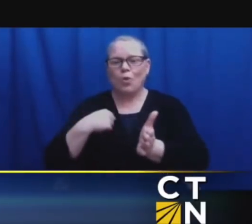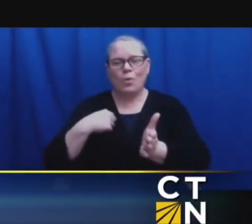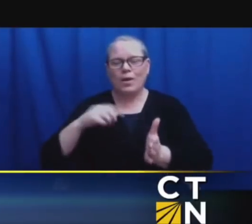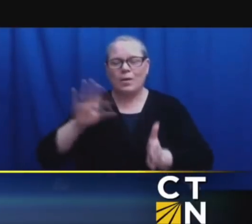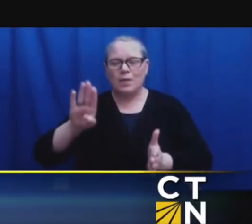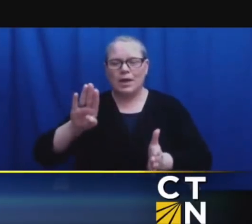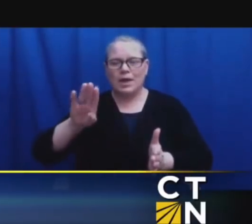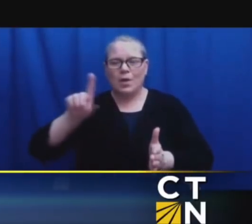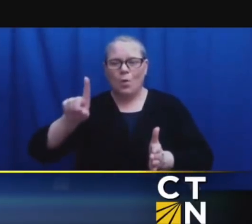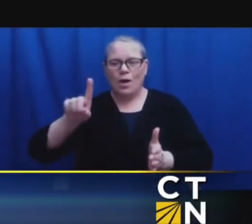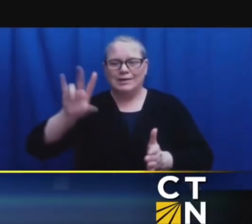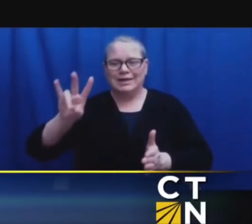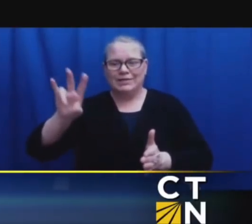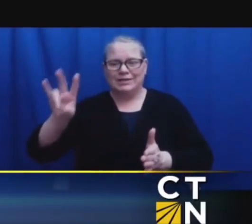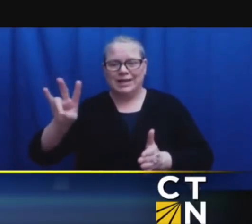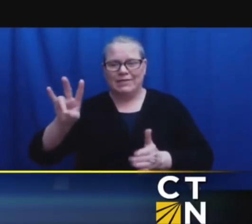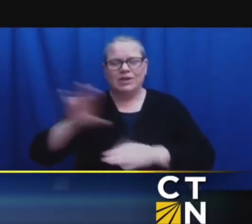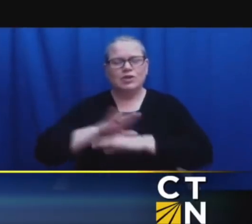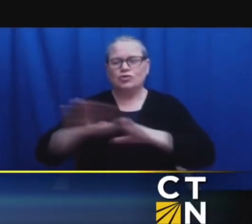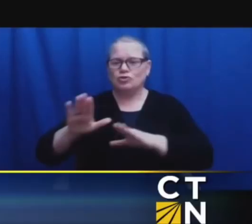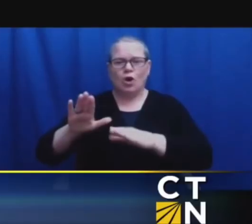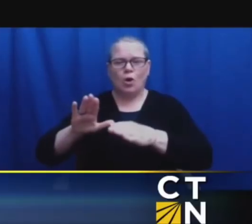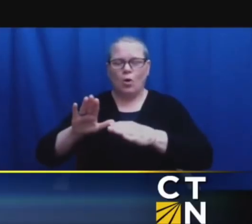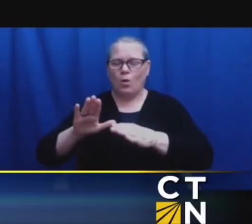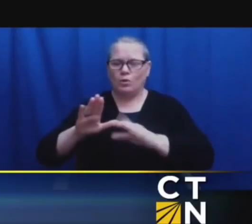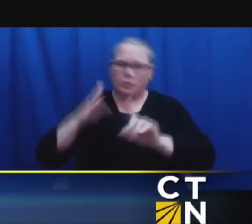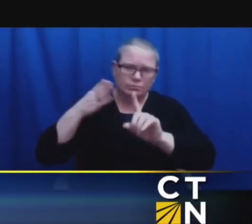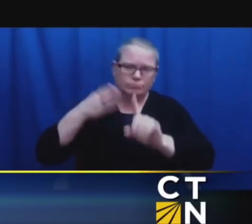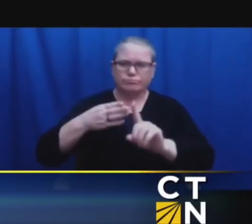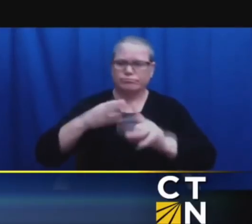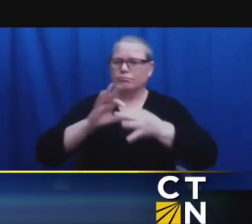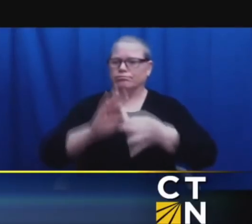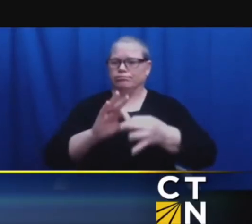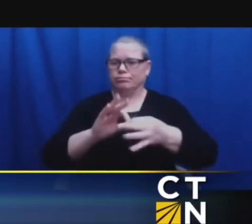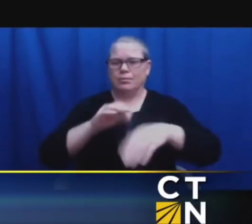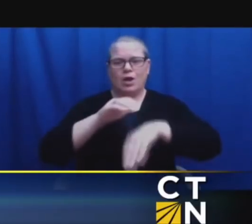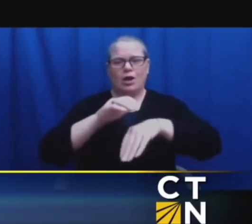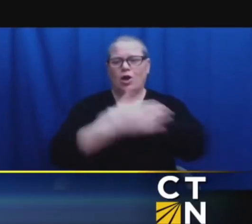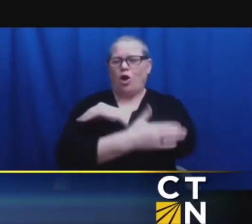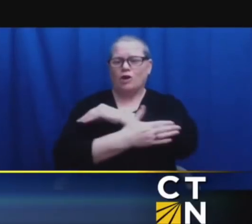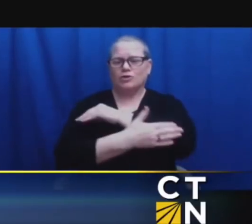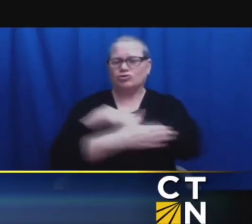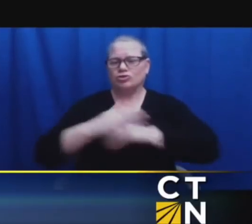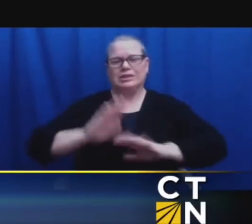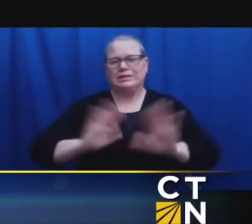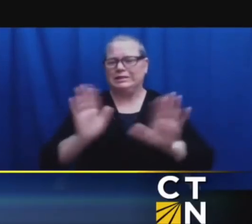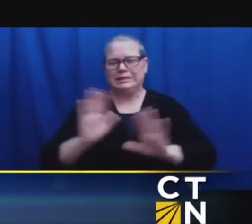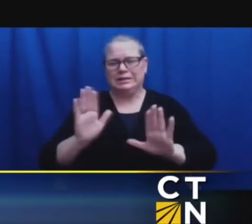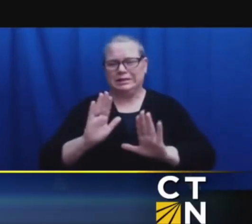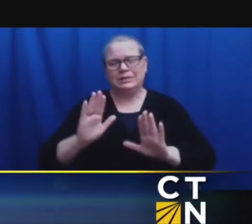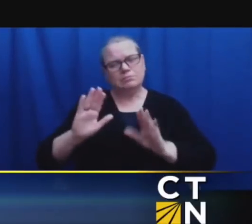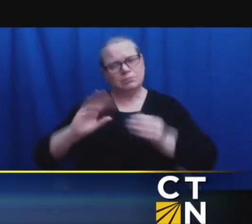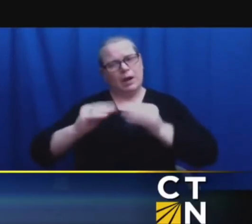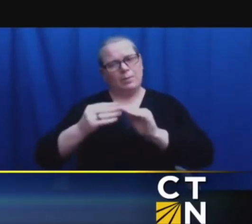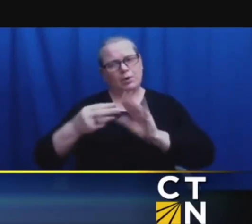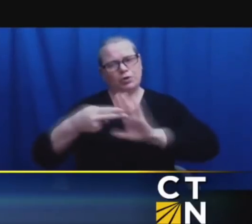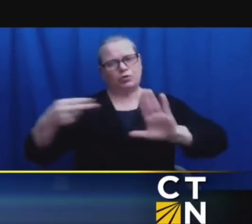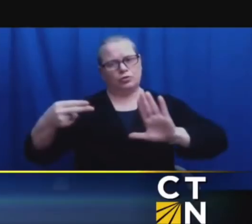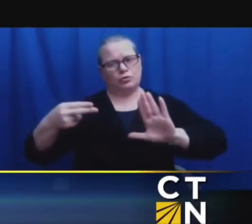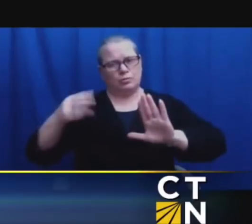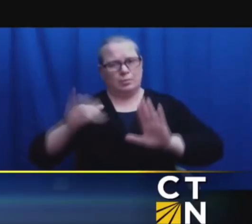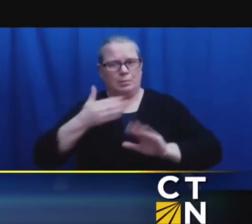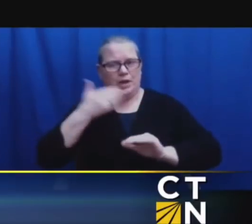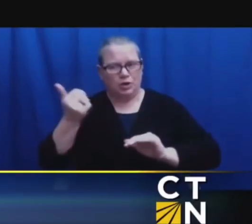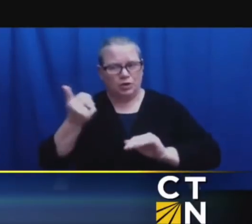perhaps it was at one point. And okay, so some of the vaccines are more effective against